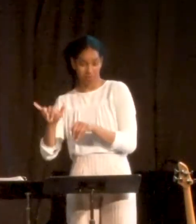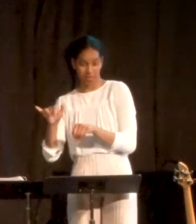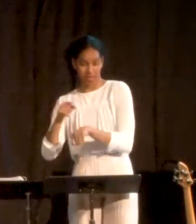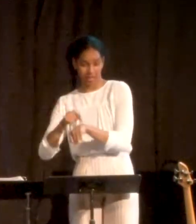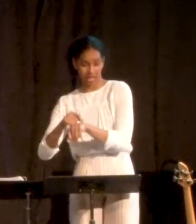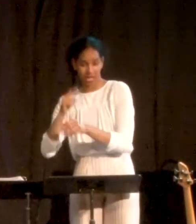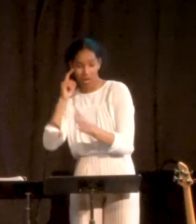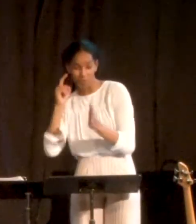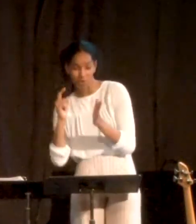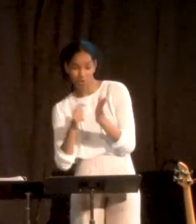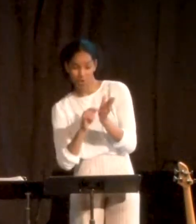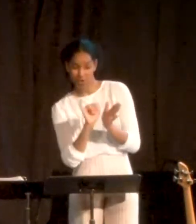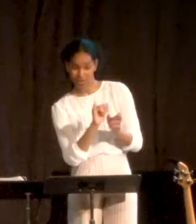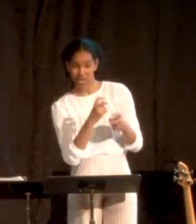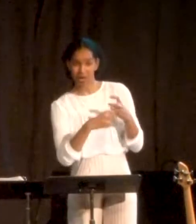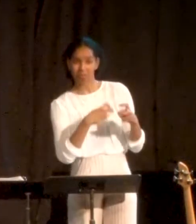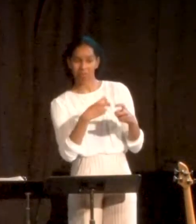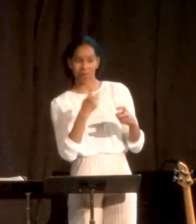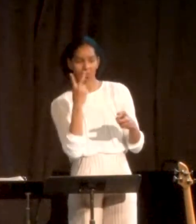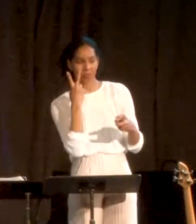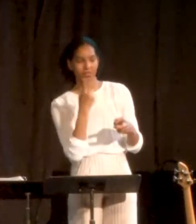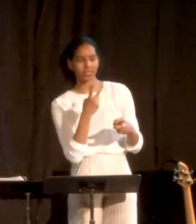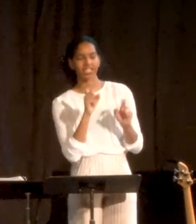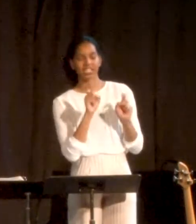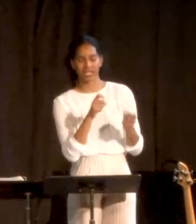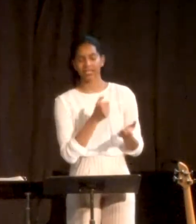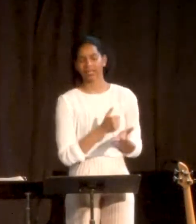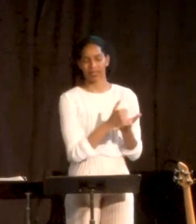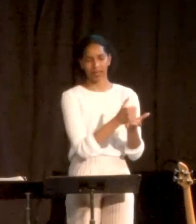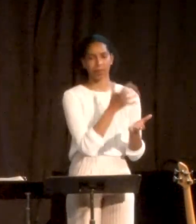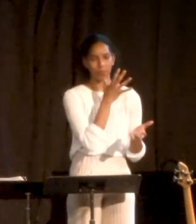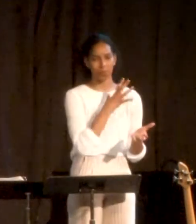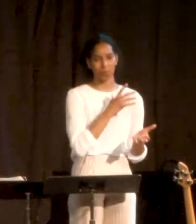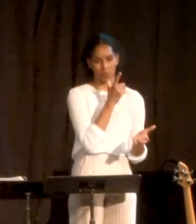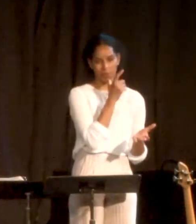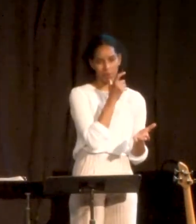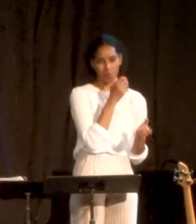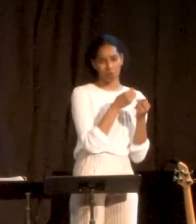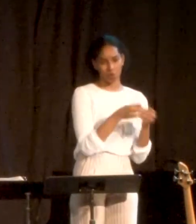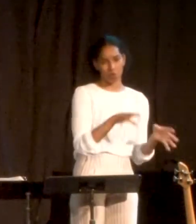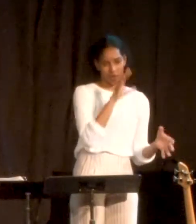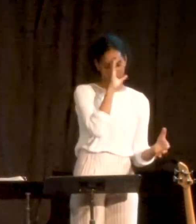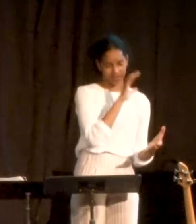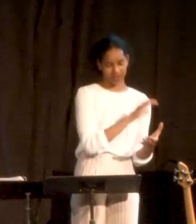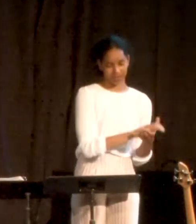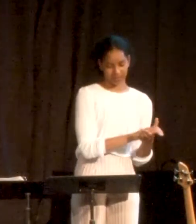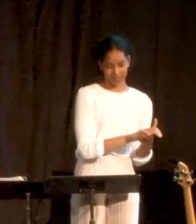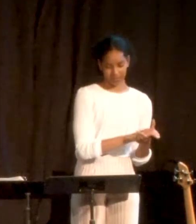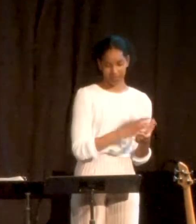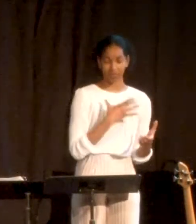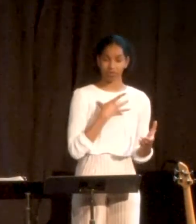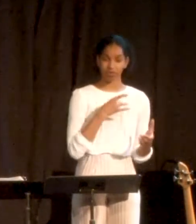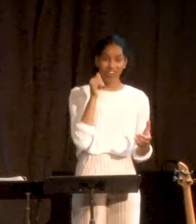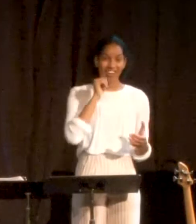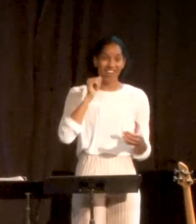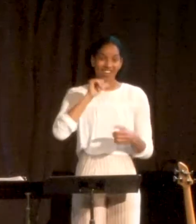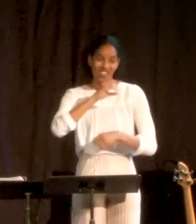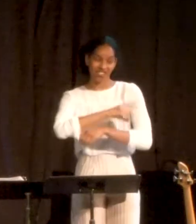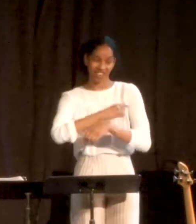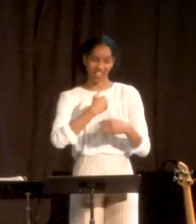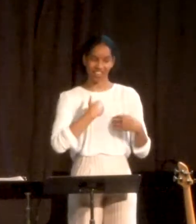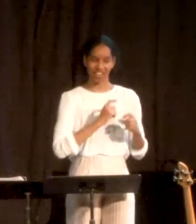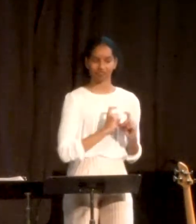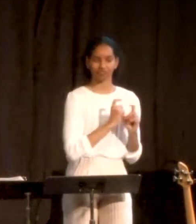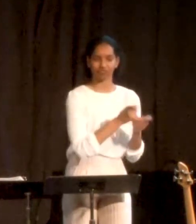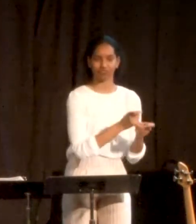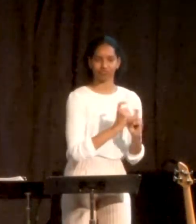clothing. The one was a daily distribution, rather like our soup kitchens, and